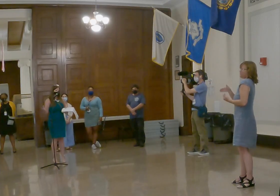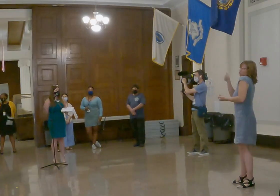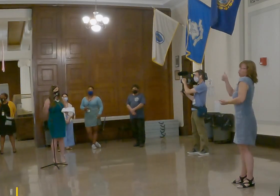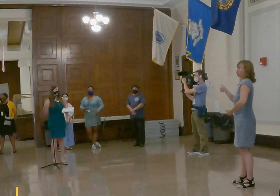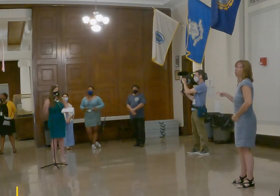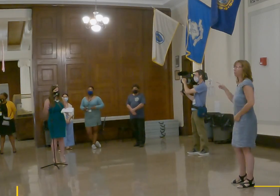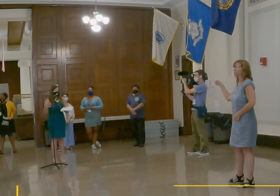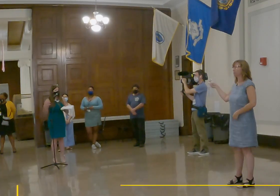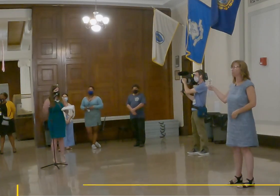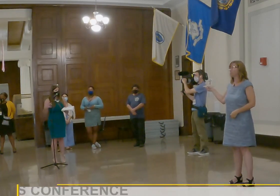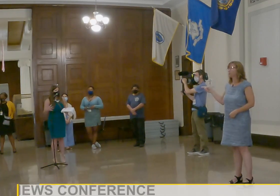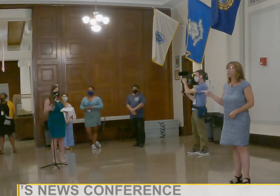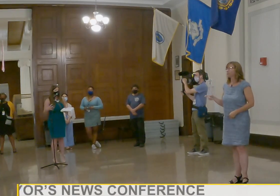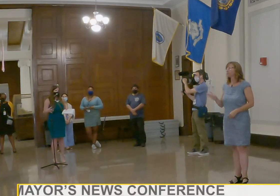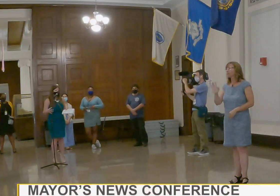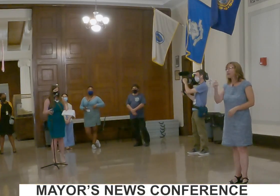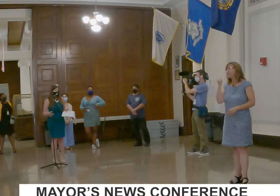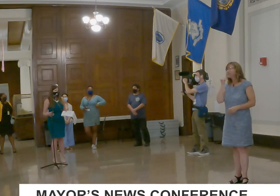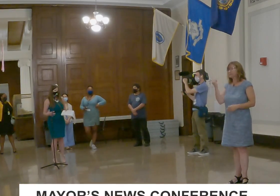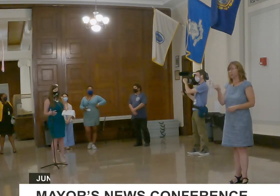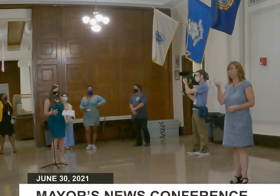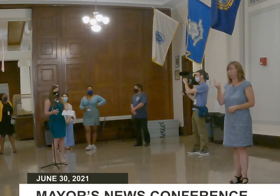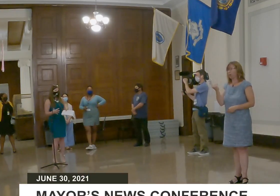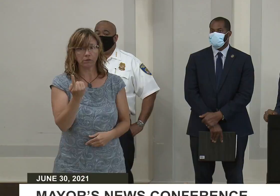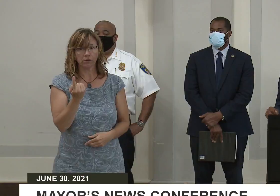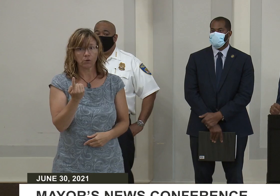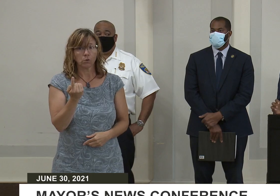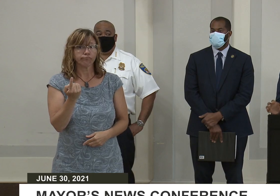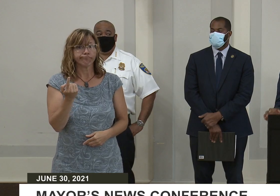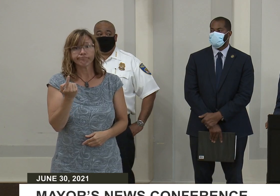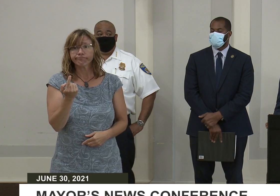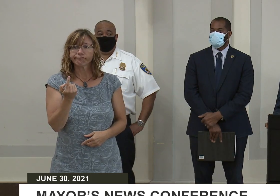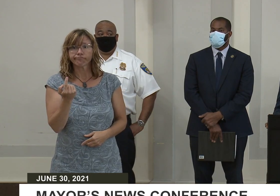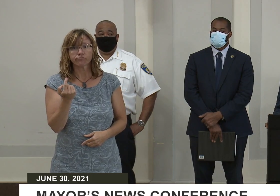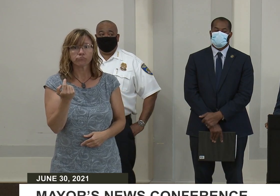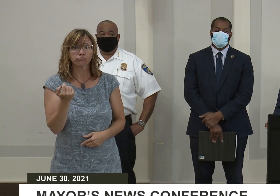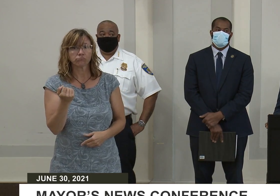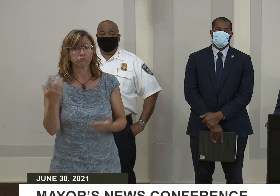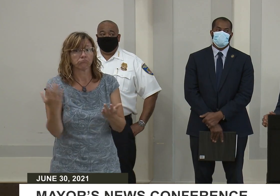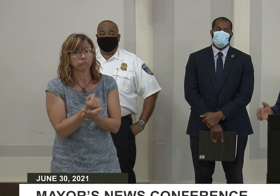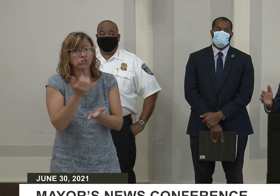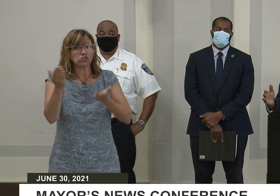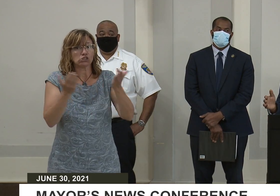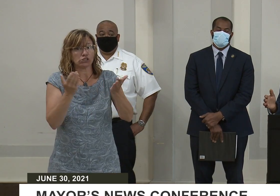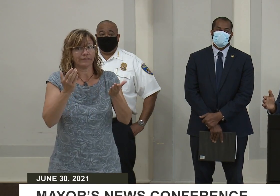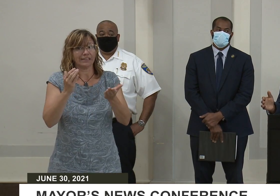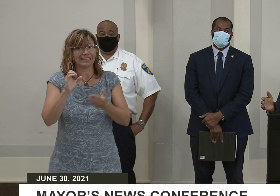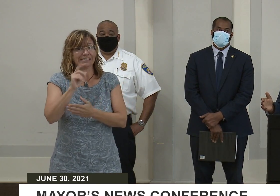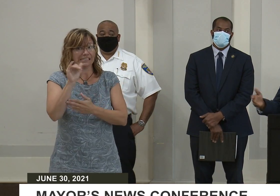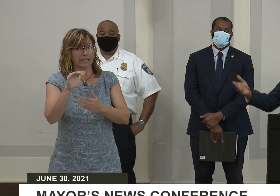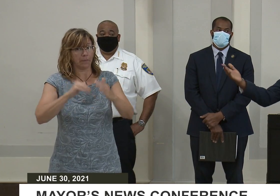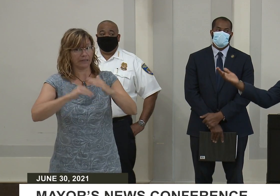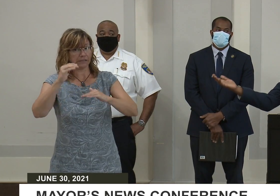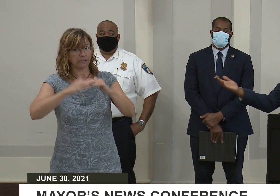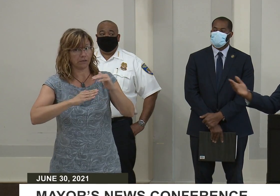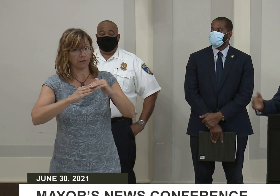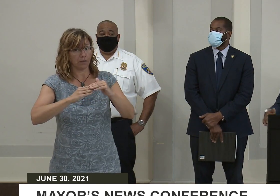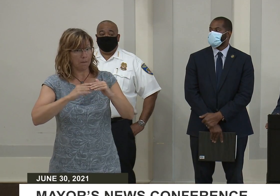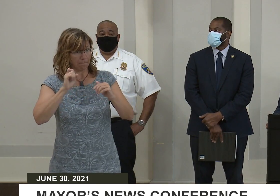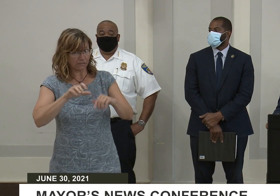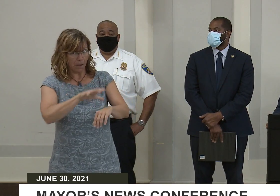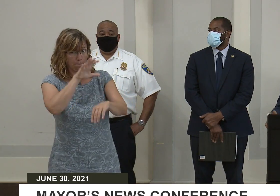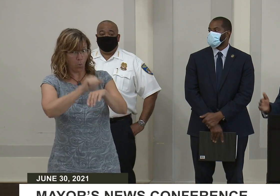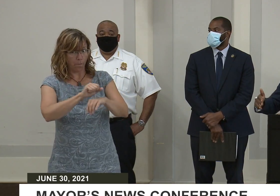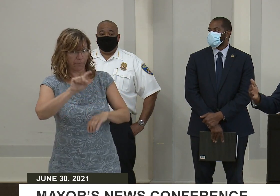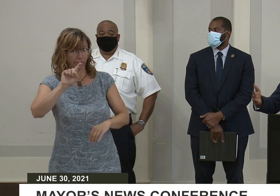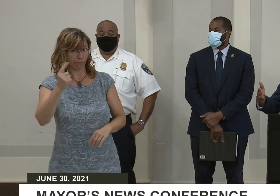those places to be able to get in, or can the public simply walk inside? Well, I'll just say people have been walking into the front desk in City Hall the whole time, as